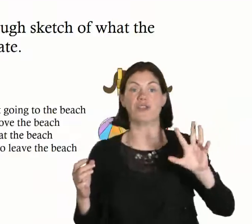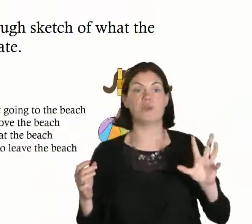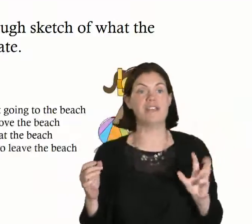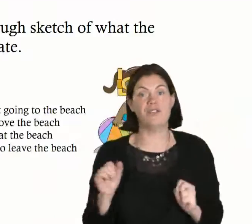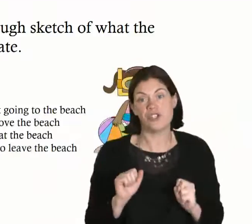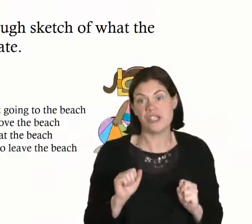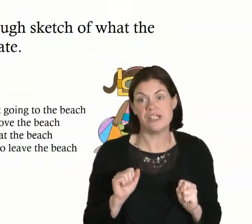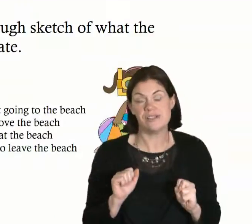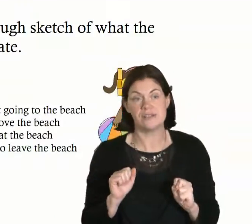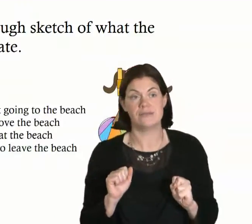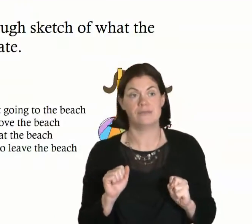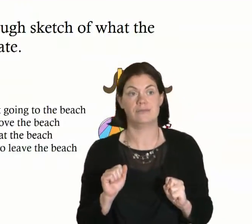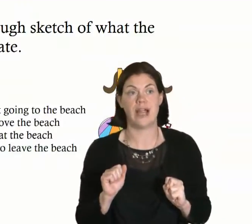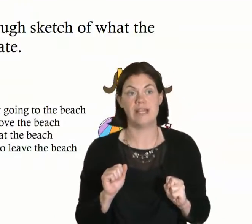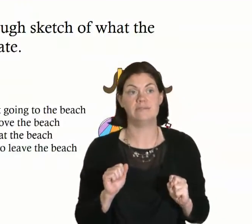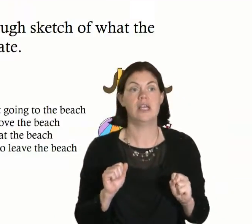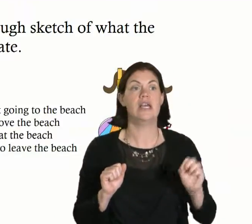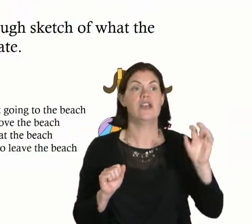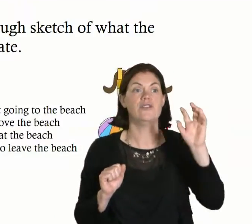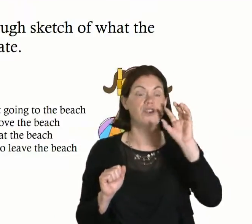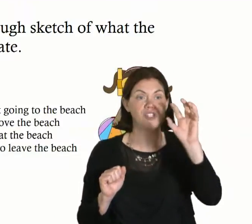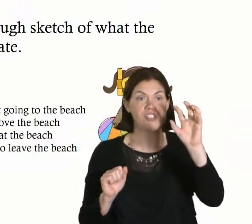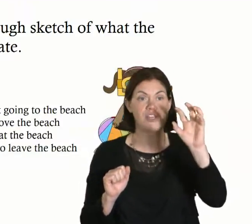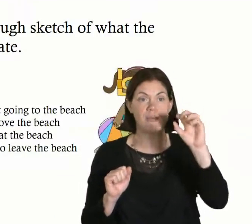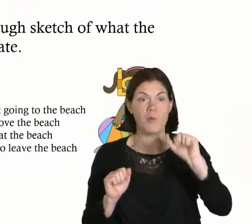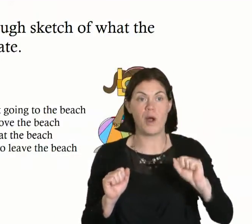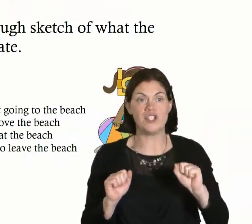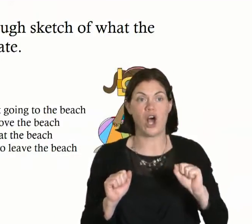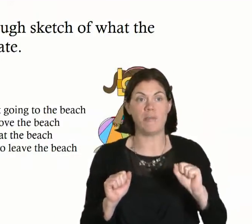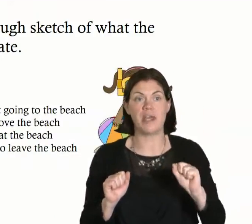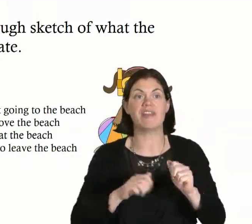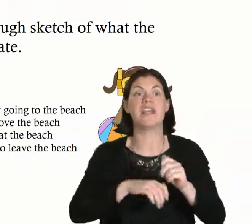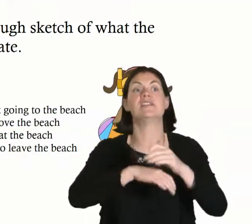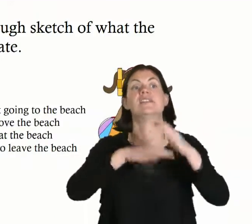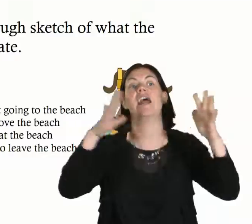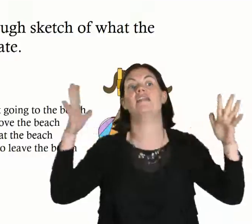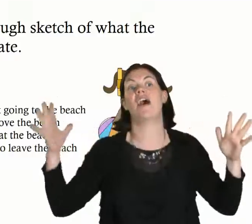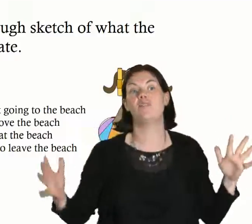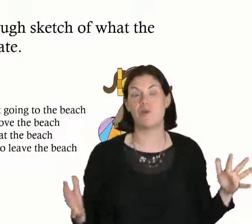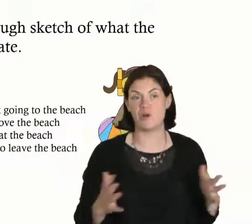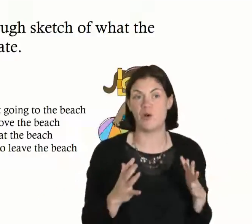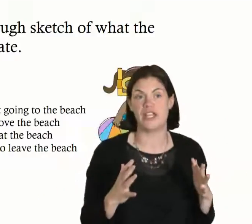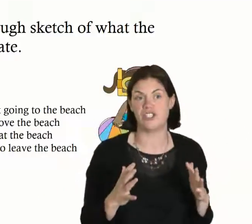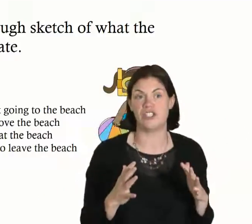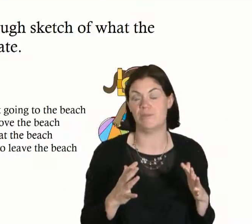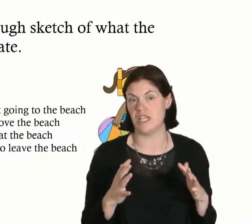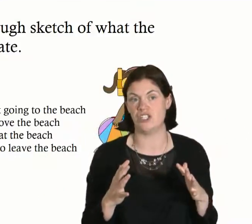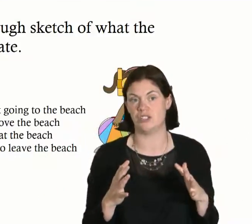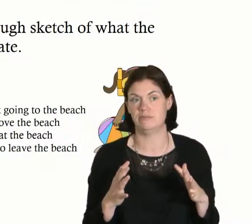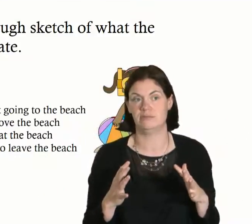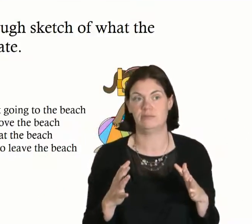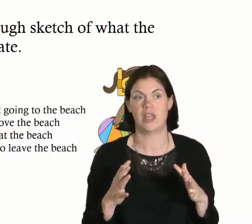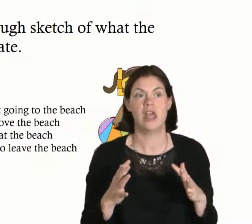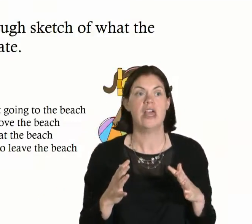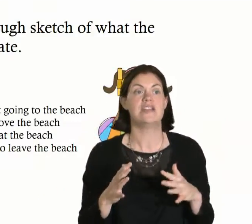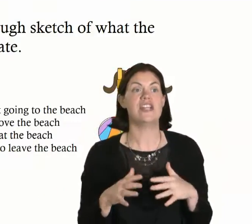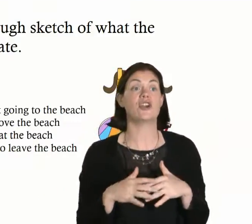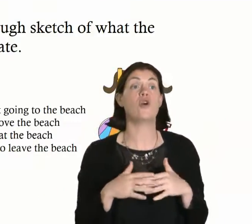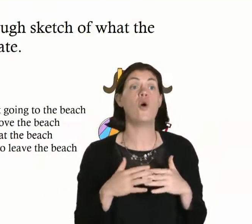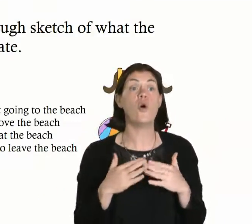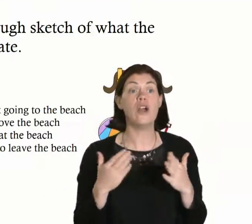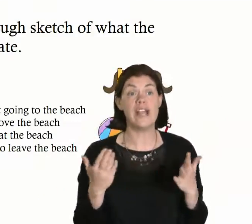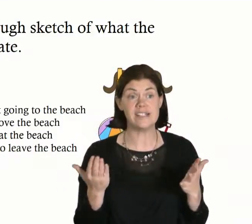have 3 verses, right? Verse number 1 topic, things that I love about going to the beach.